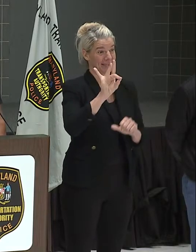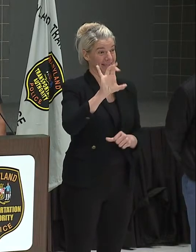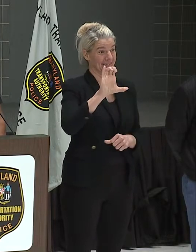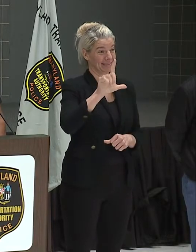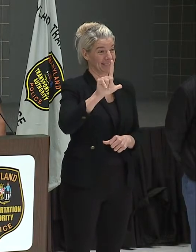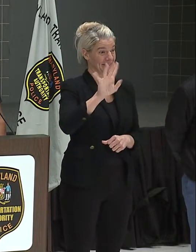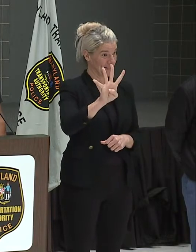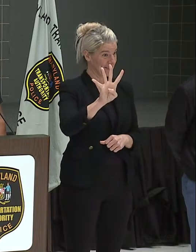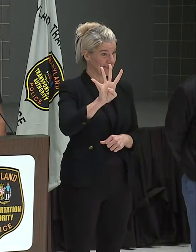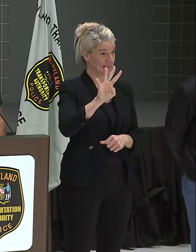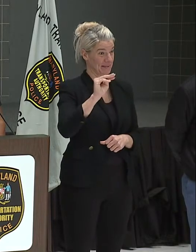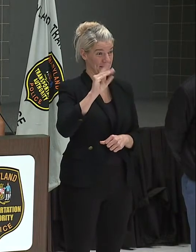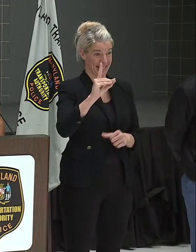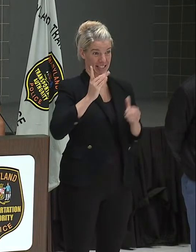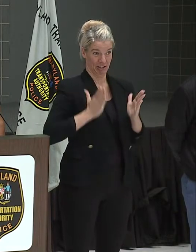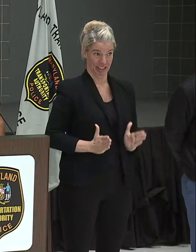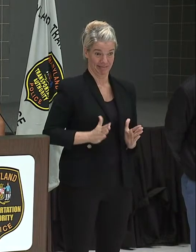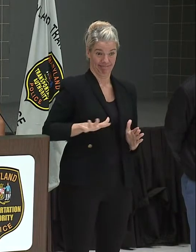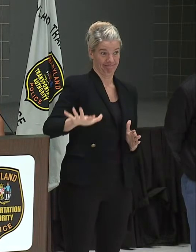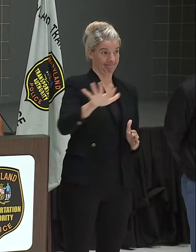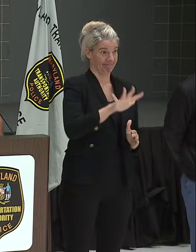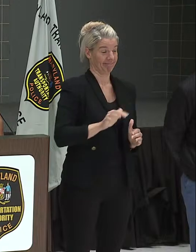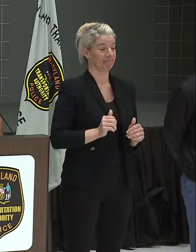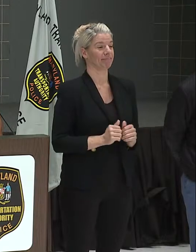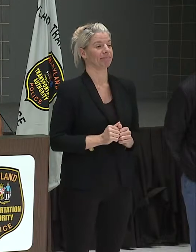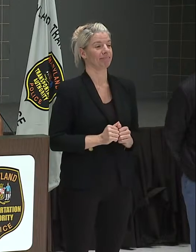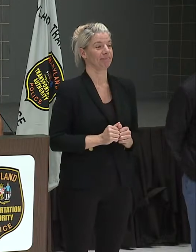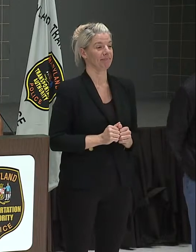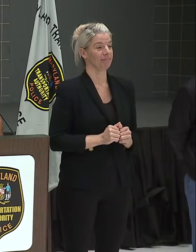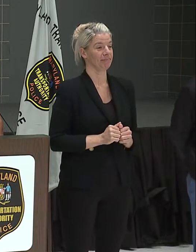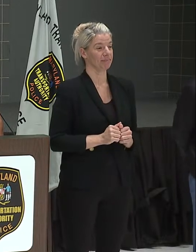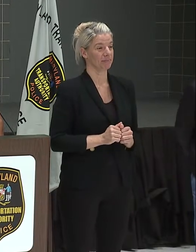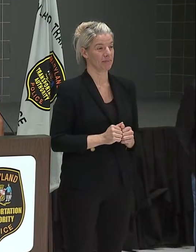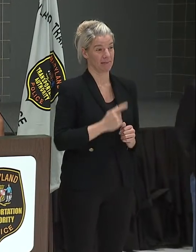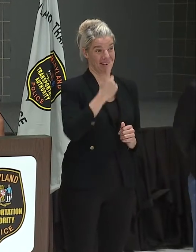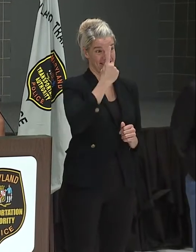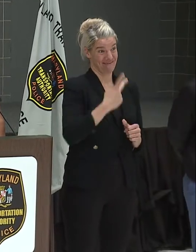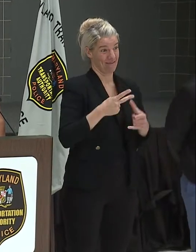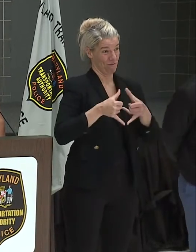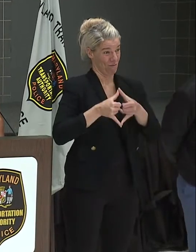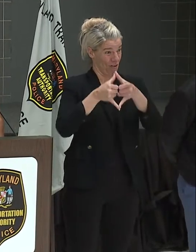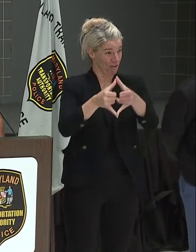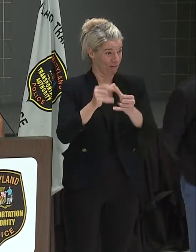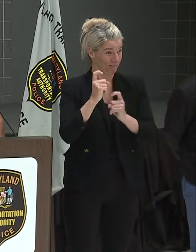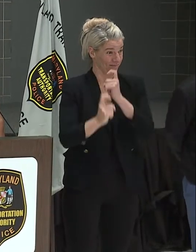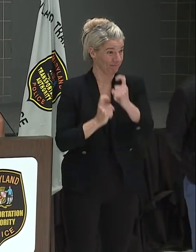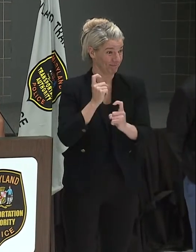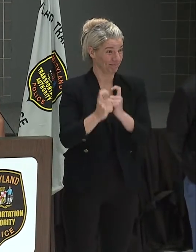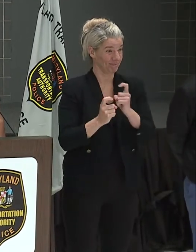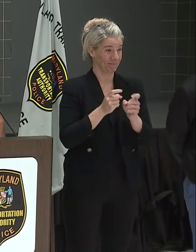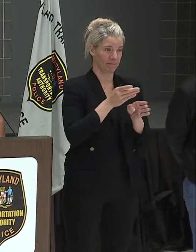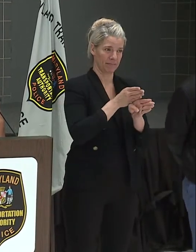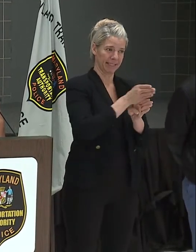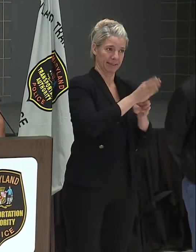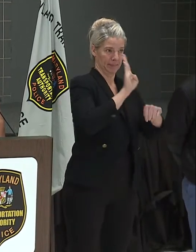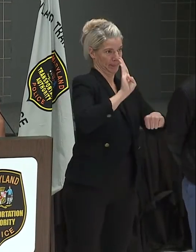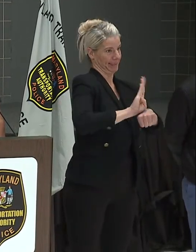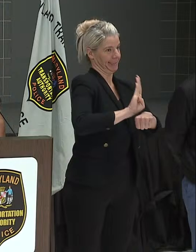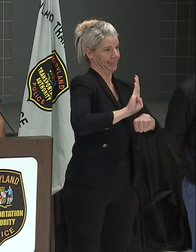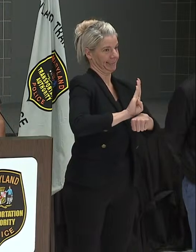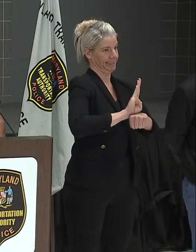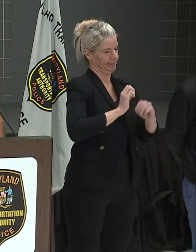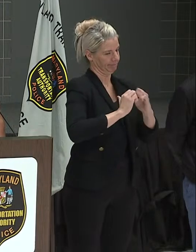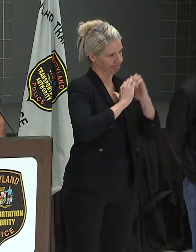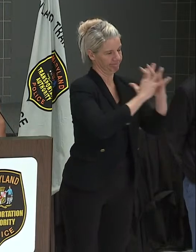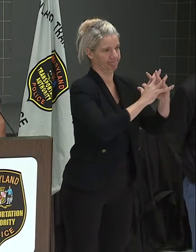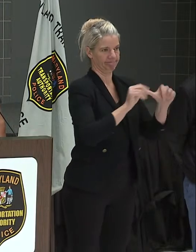824 Marylanders. And by the way, almost half of the awardees are minority business enterprises.